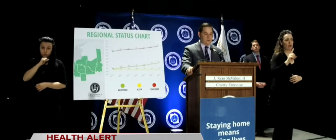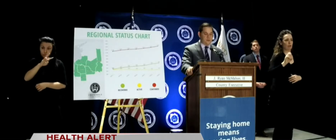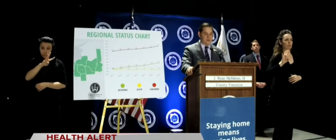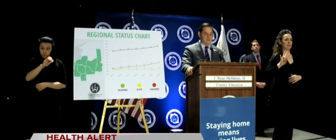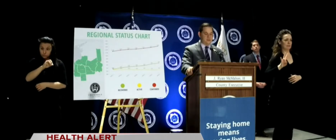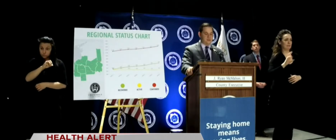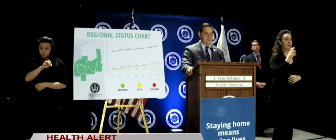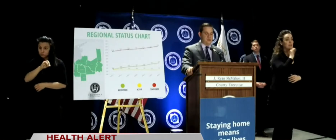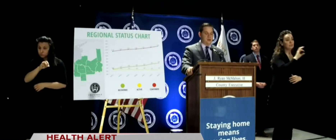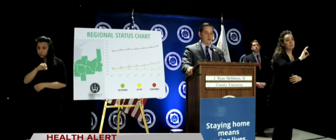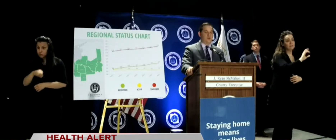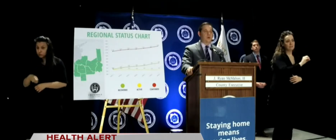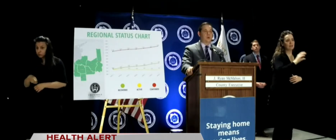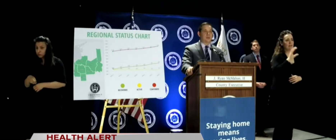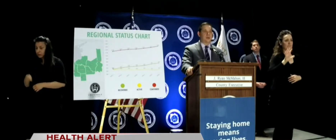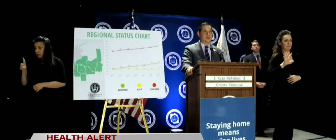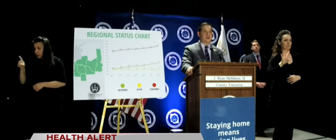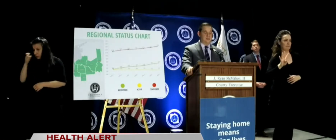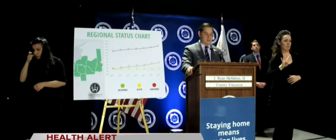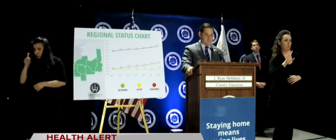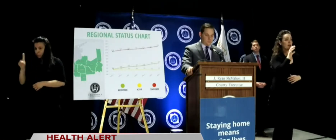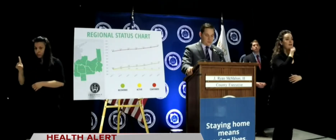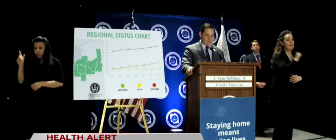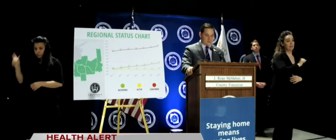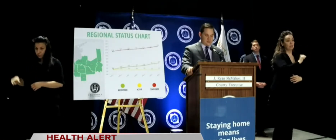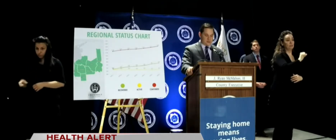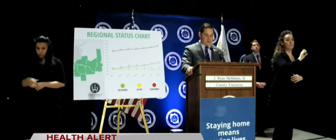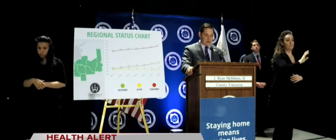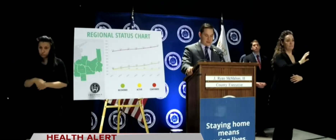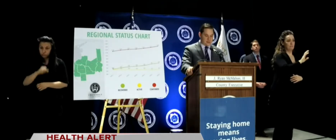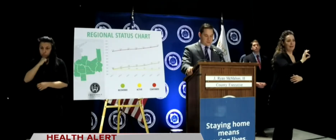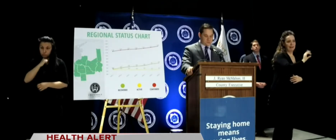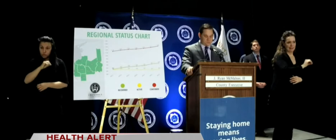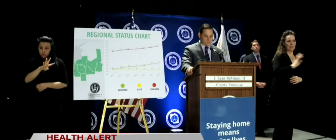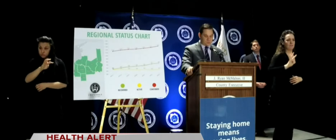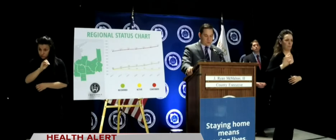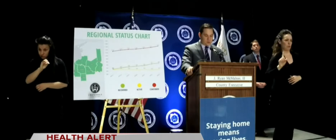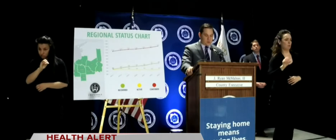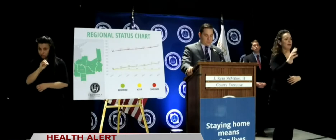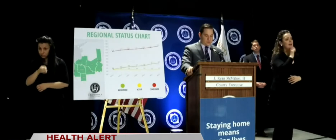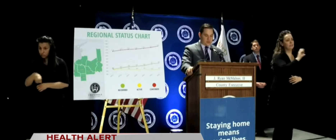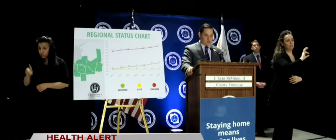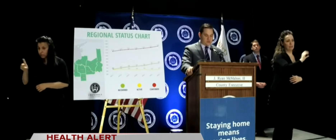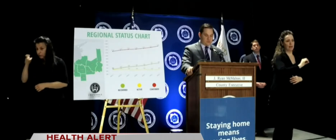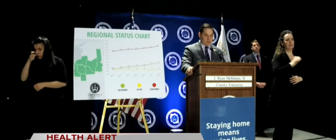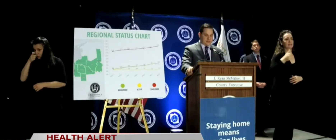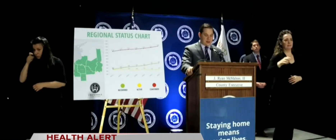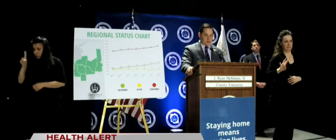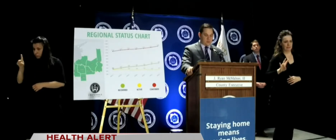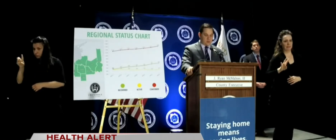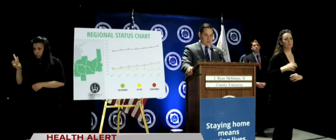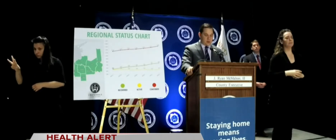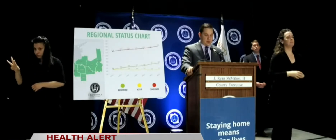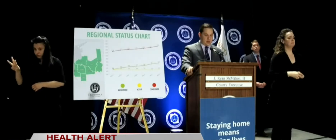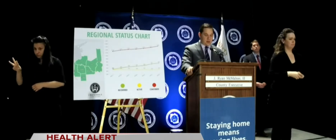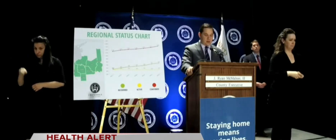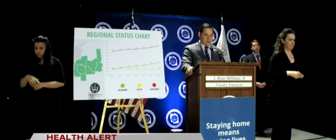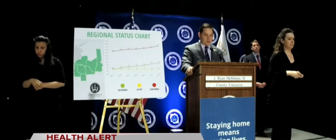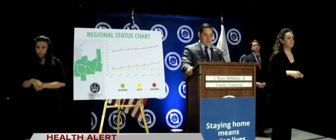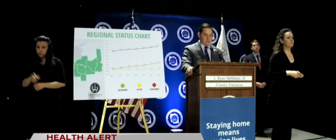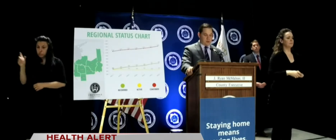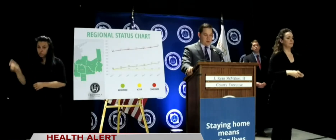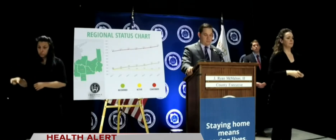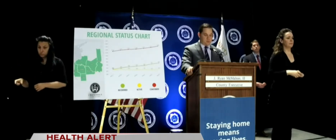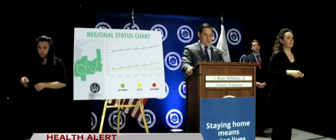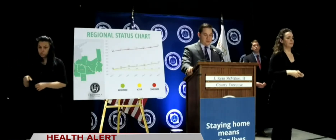54 in their 70s, 41 in their 80s, and 17 in their 90s. Percentage of breakdown, again,